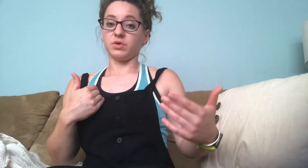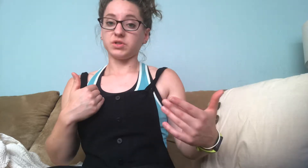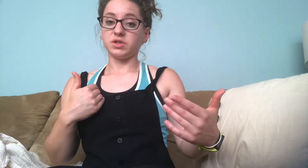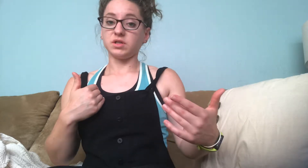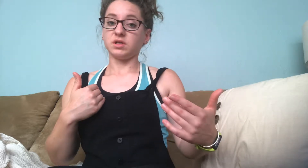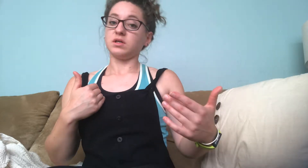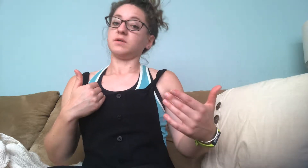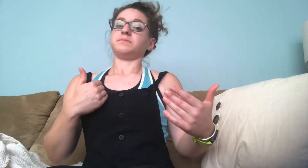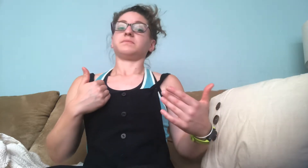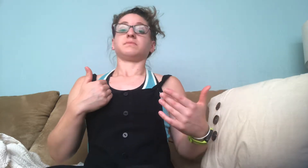no question.